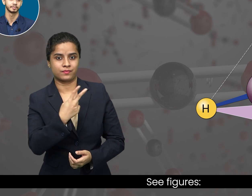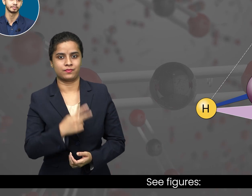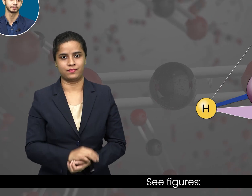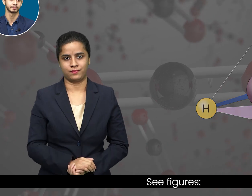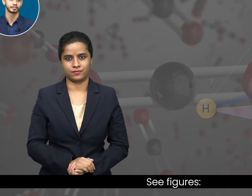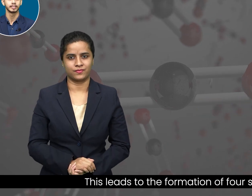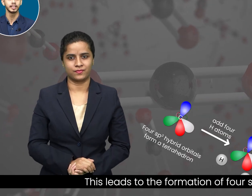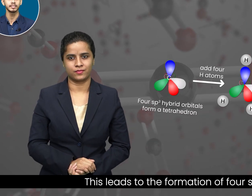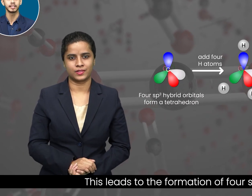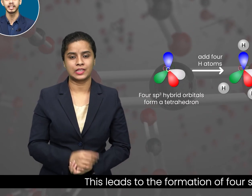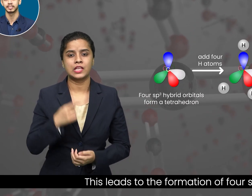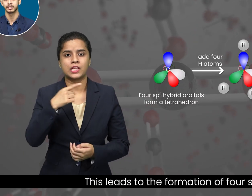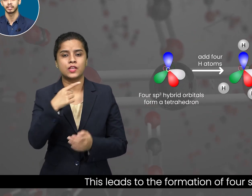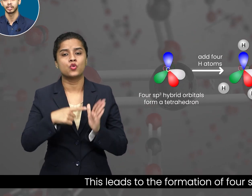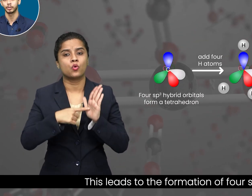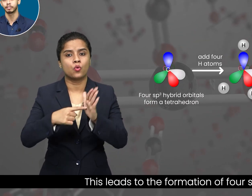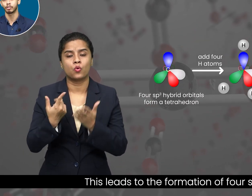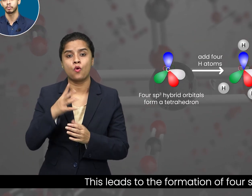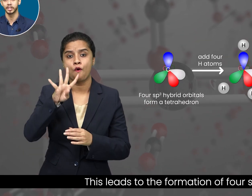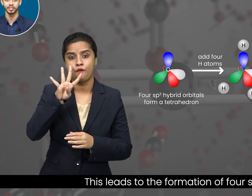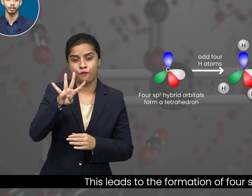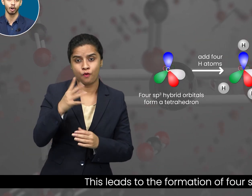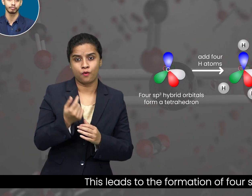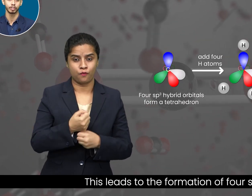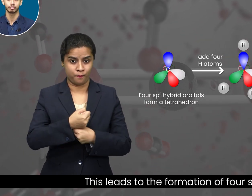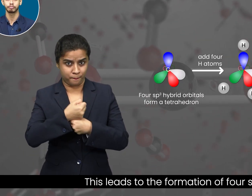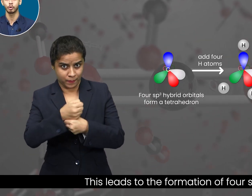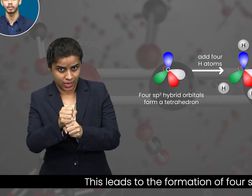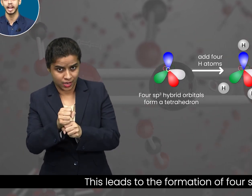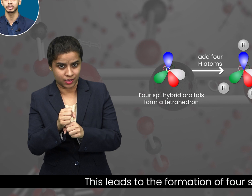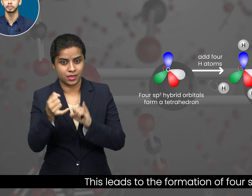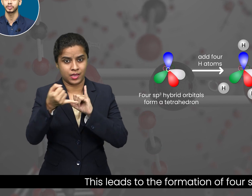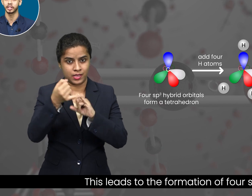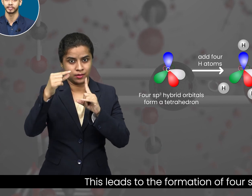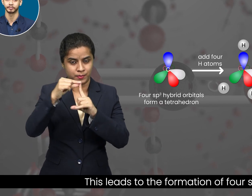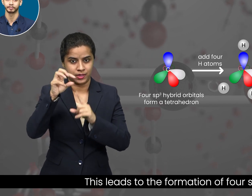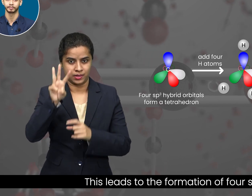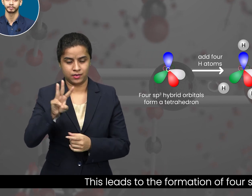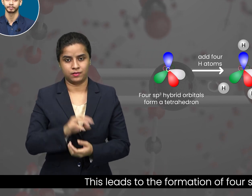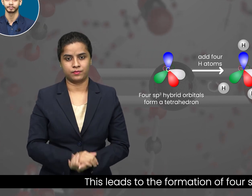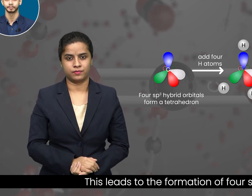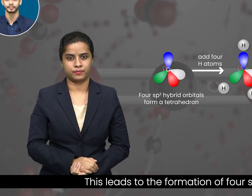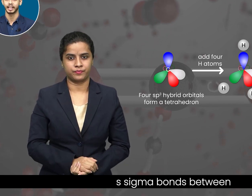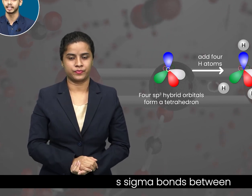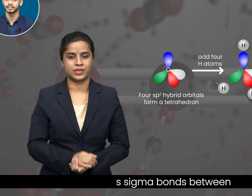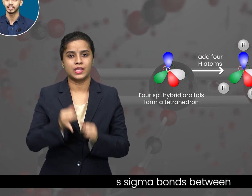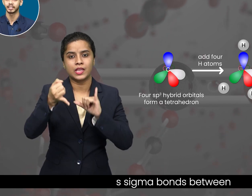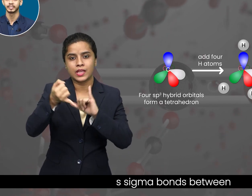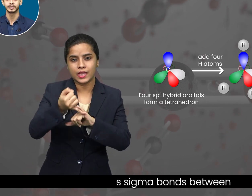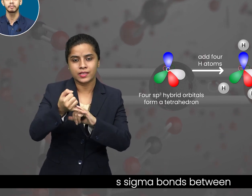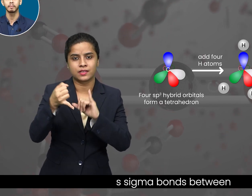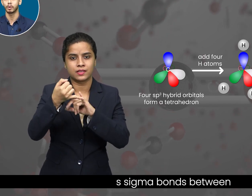figures. This leads to the formation of 4 sp3